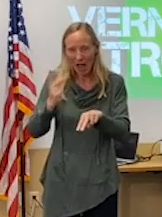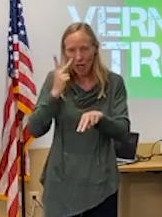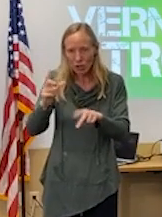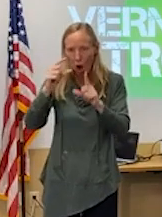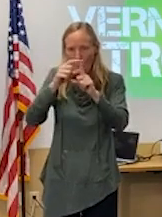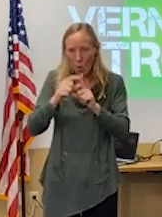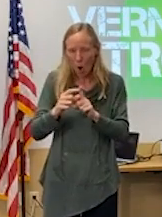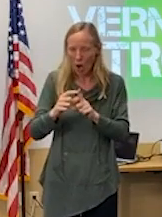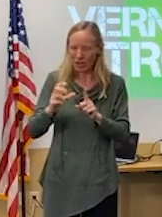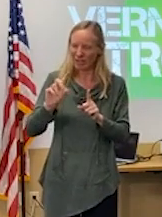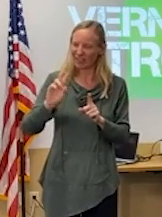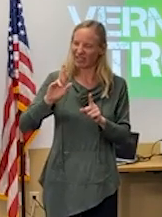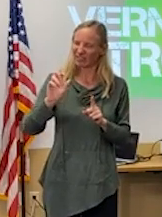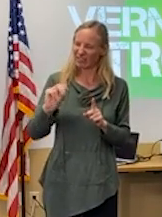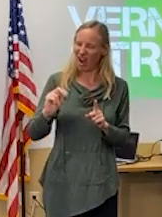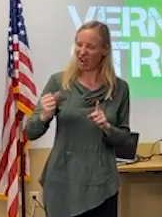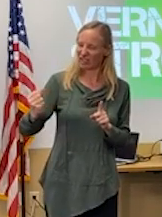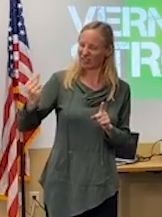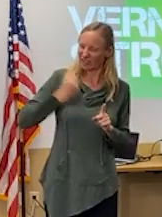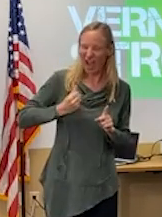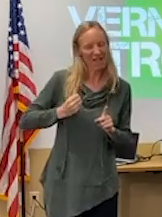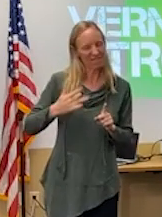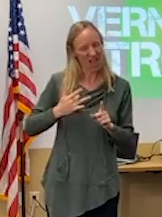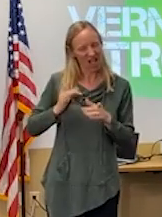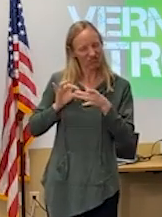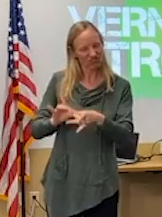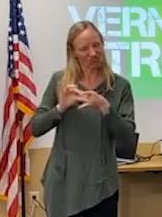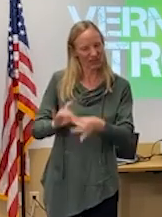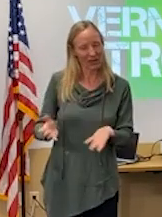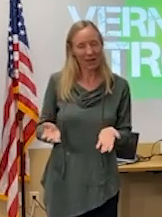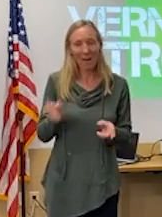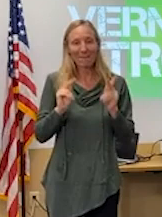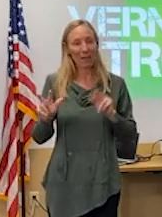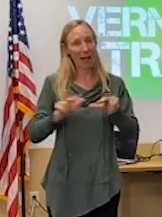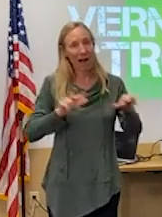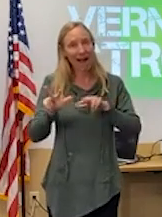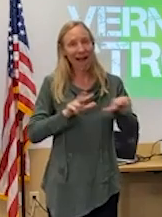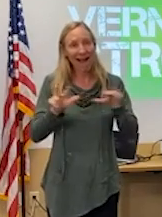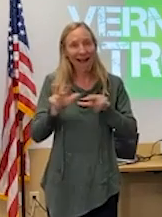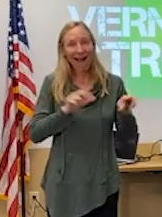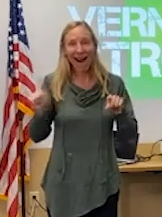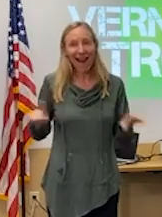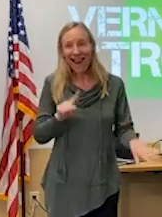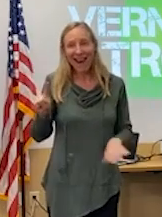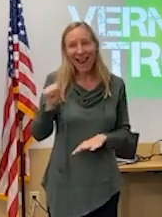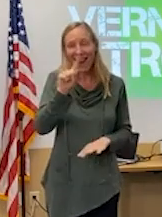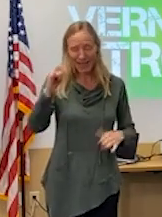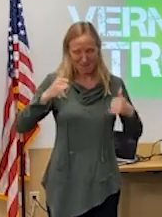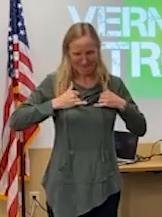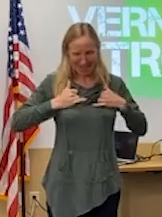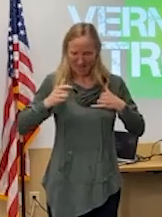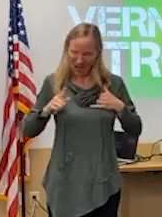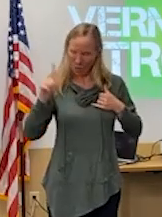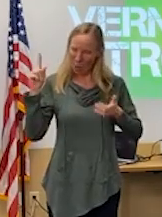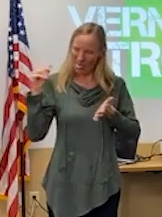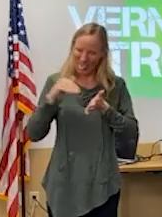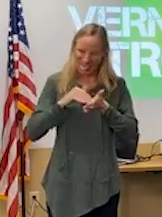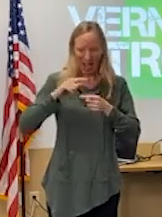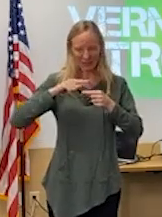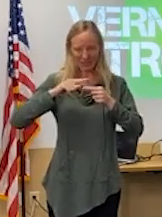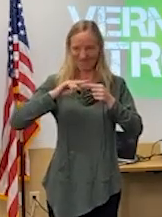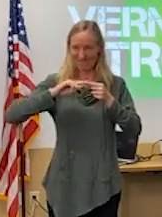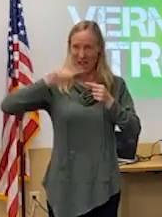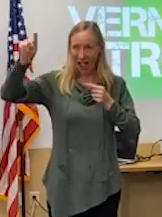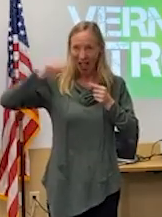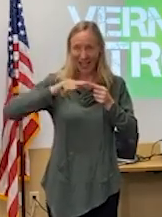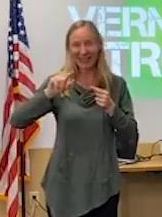that I am darn tough. Folks that are traveling up the AT, for some reason, people want to hike 1,000 miles at a time. That's not my